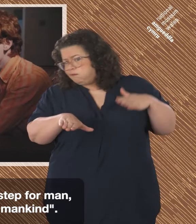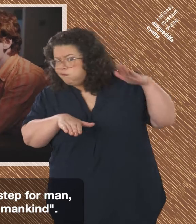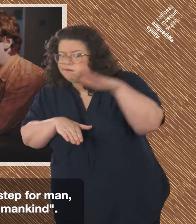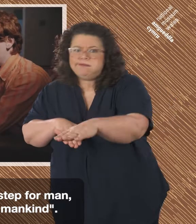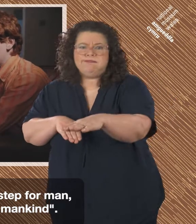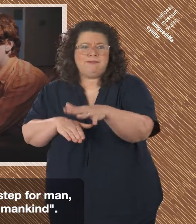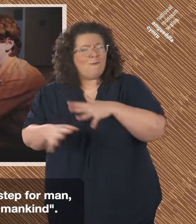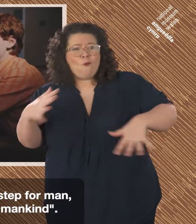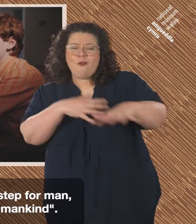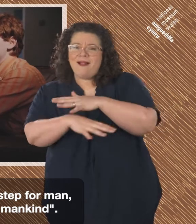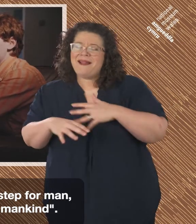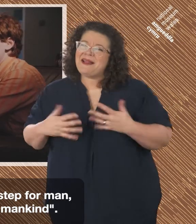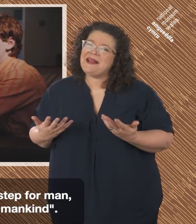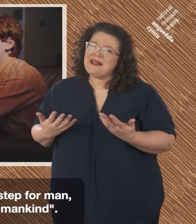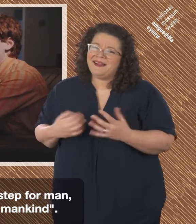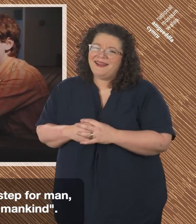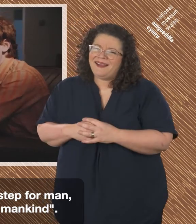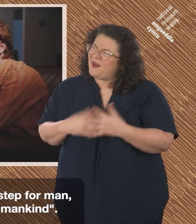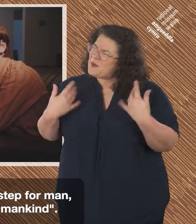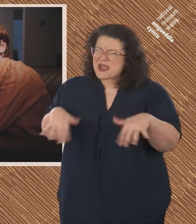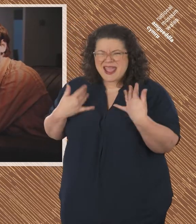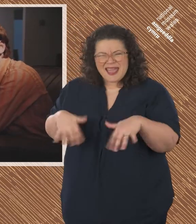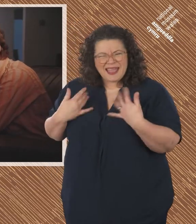men, one giant leap for mankind.